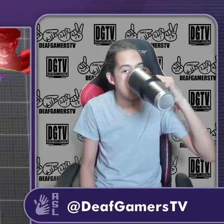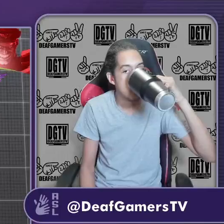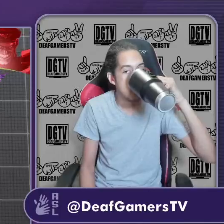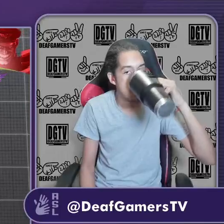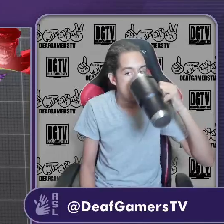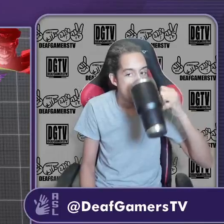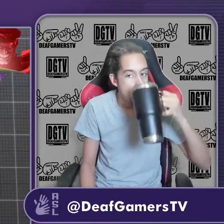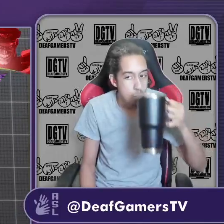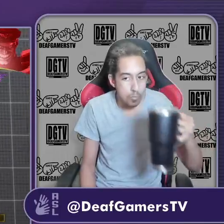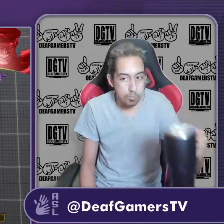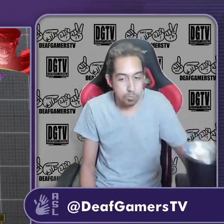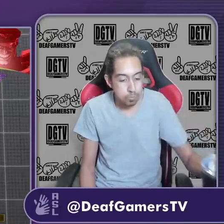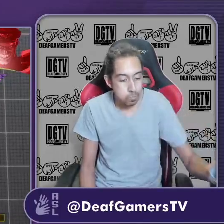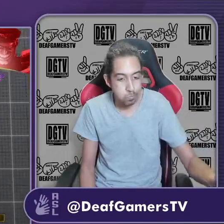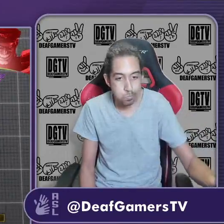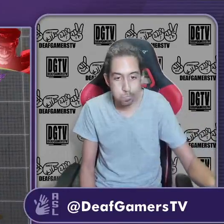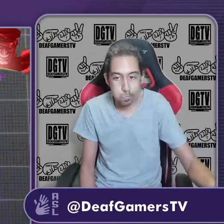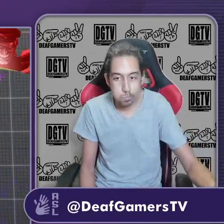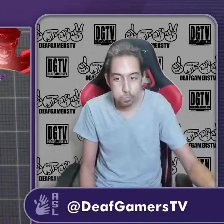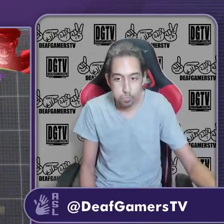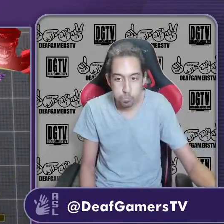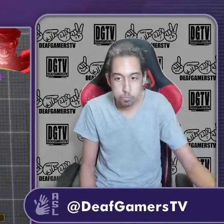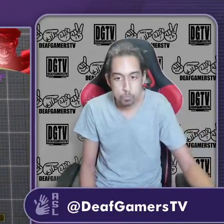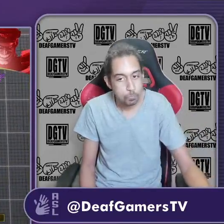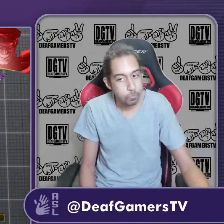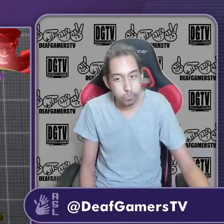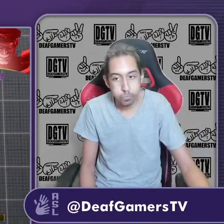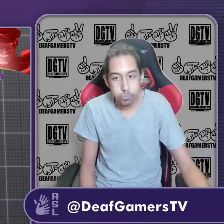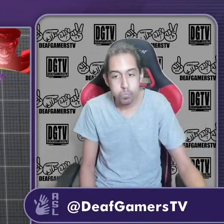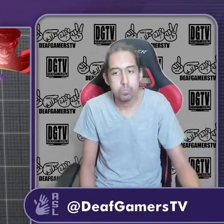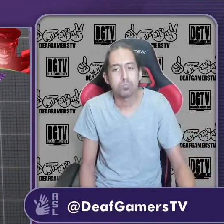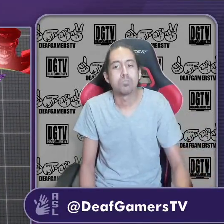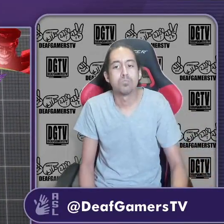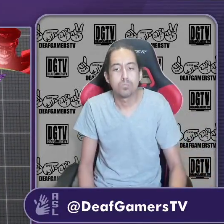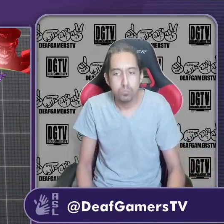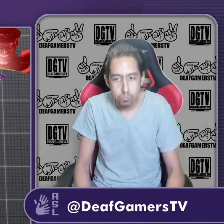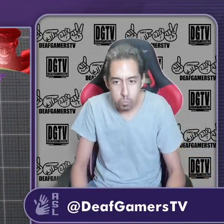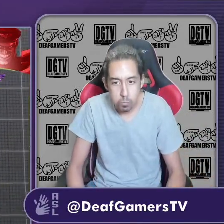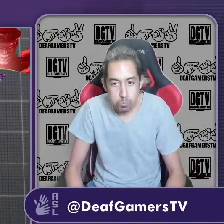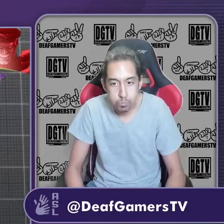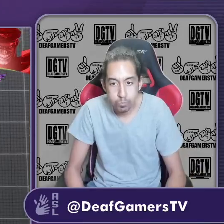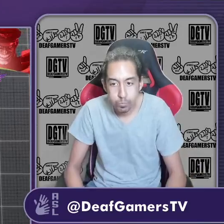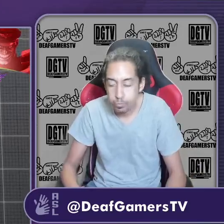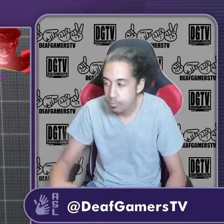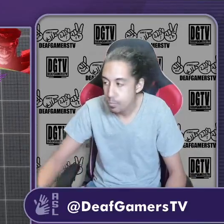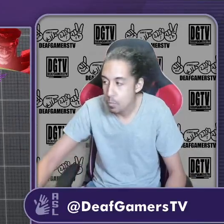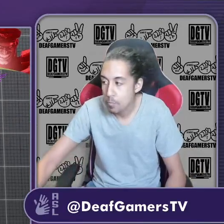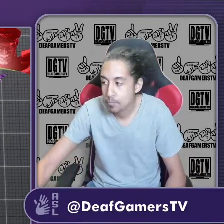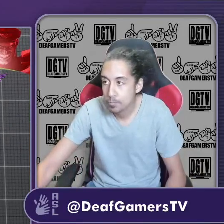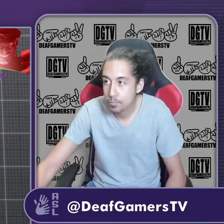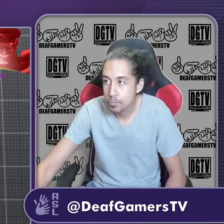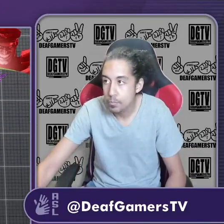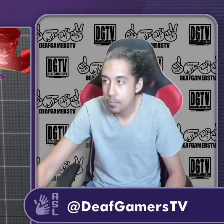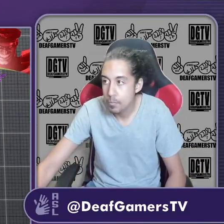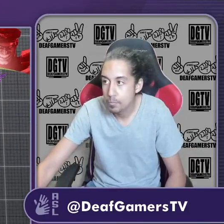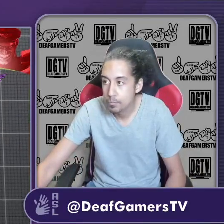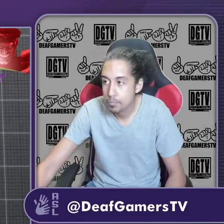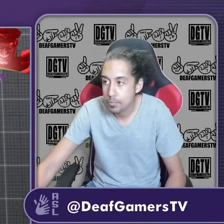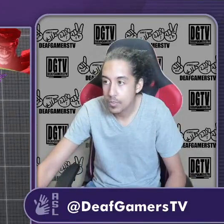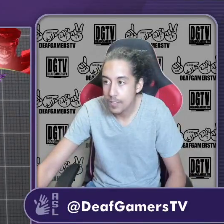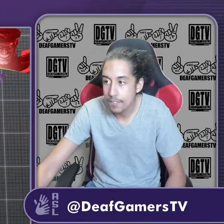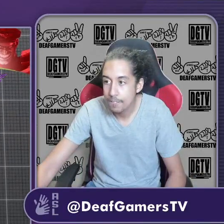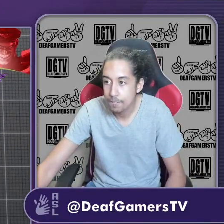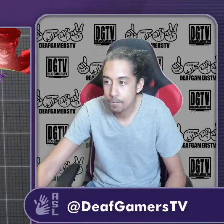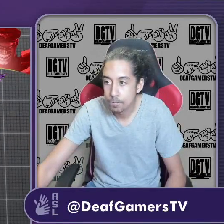Big jump in but no punish No counter hit conversion alone. I'm sure what he did there. Maybe just a buffer into a whip. No anti it